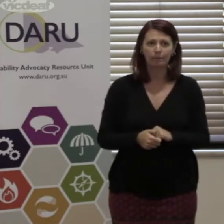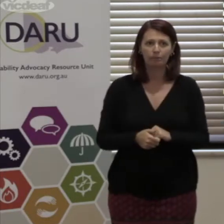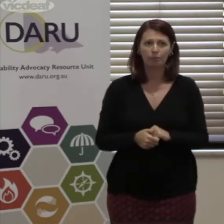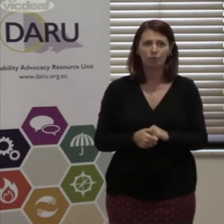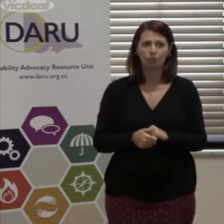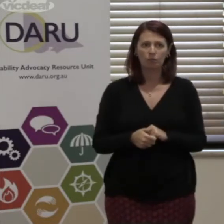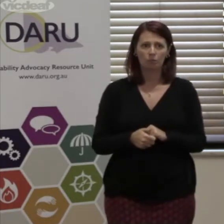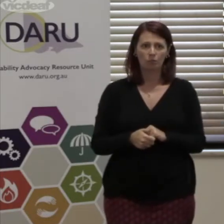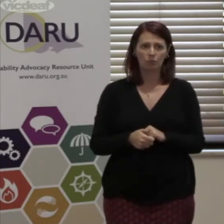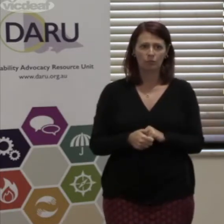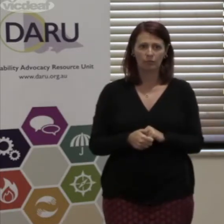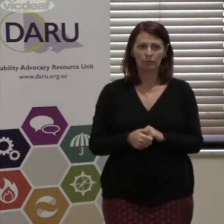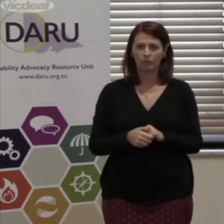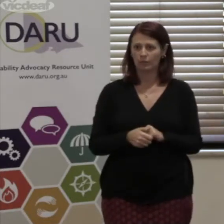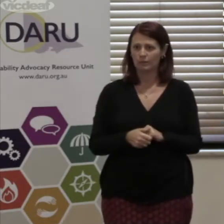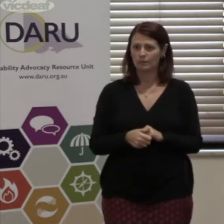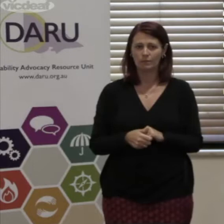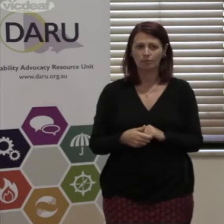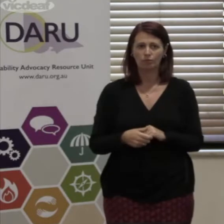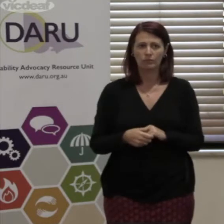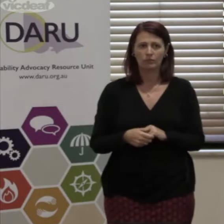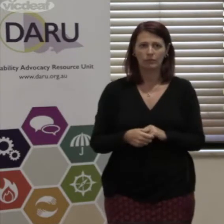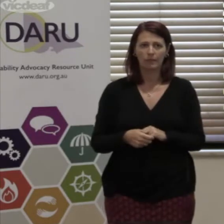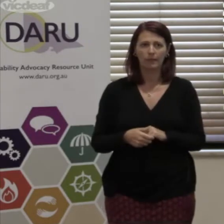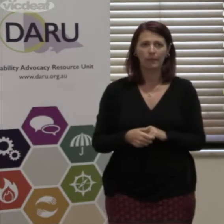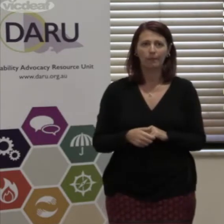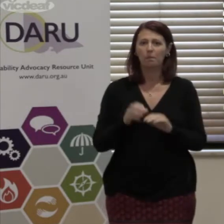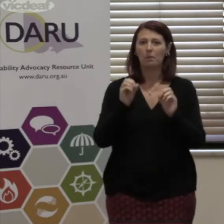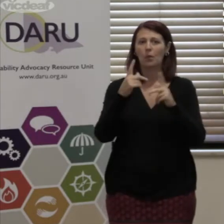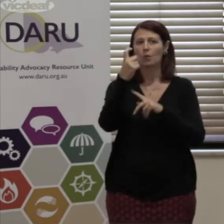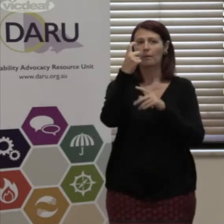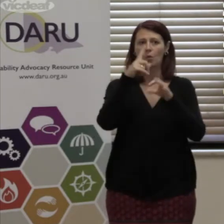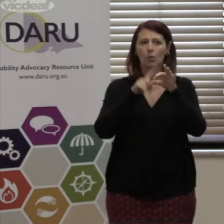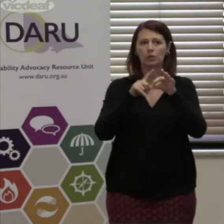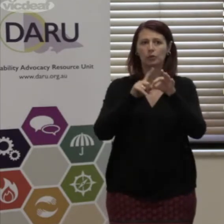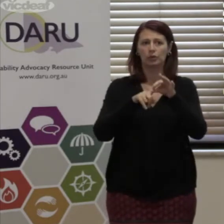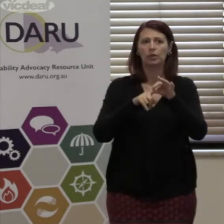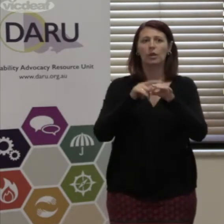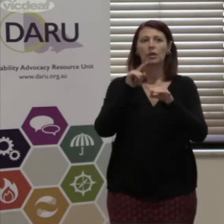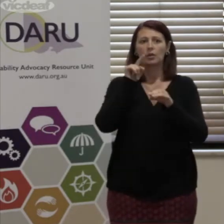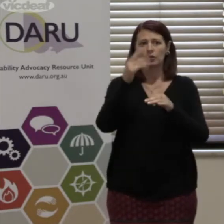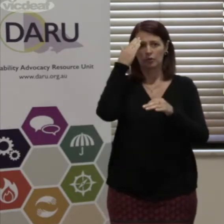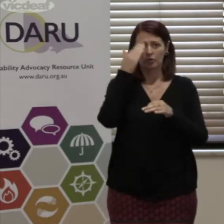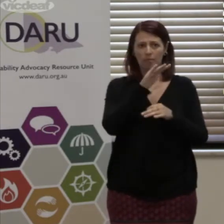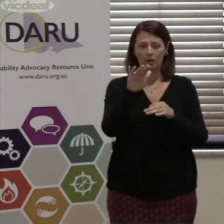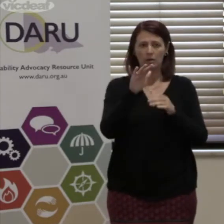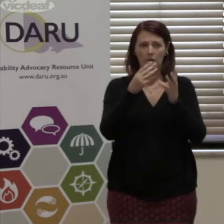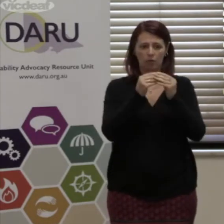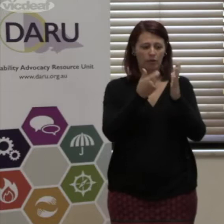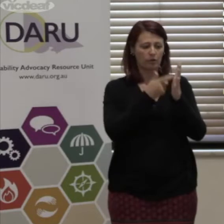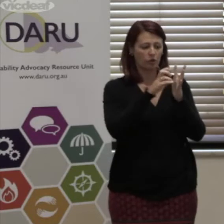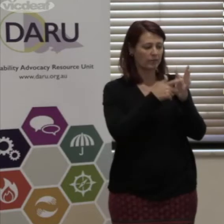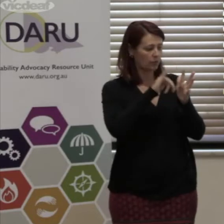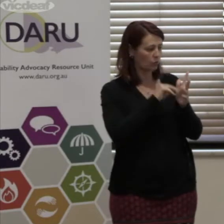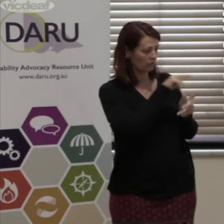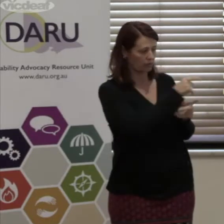we have time for one more question before we go to a break. And just a reminder, all the resources that Catherine has